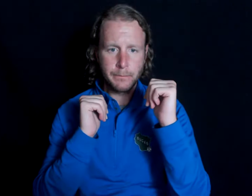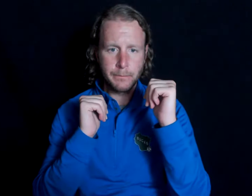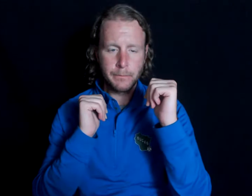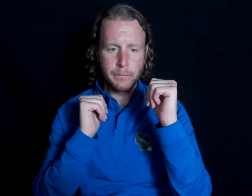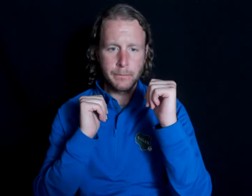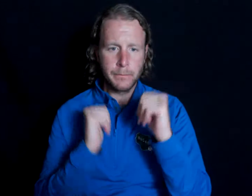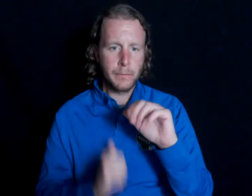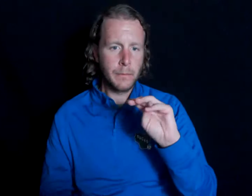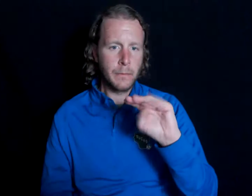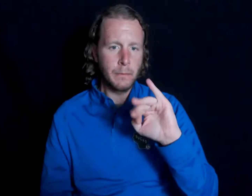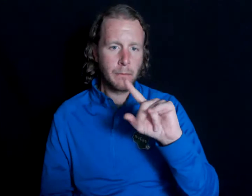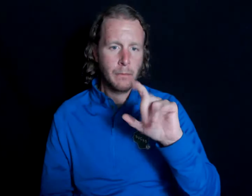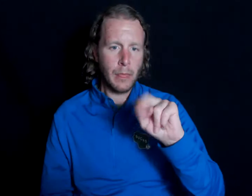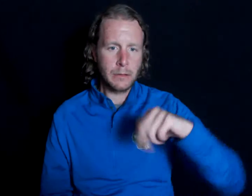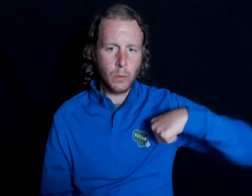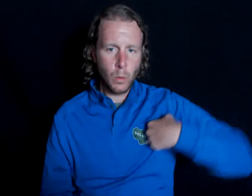Middleton on the wing against Fournier.